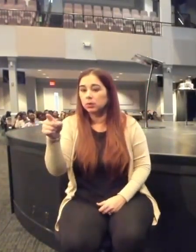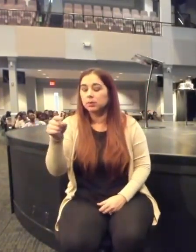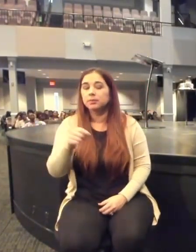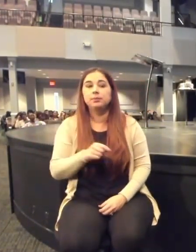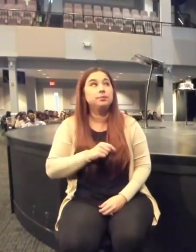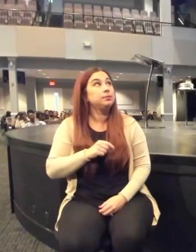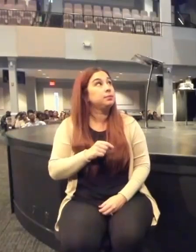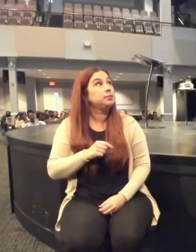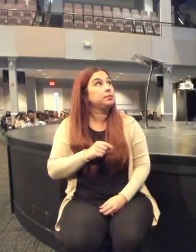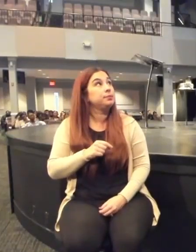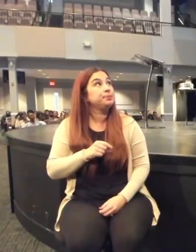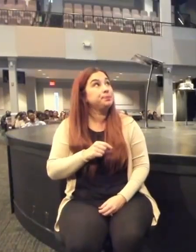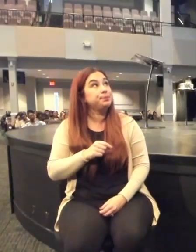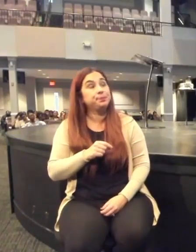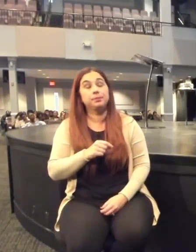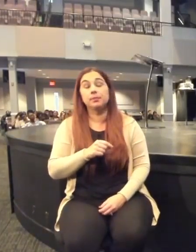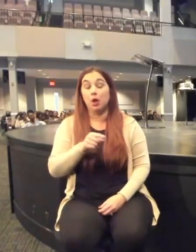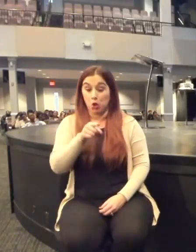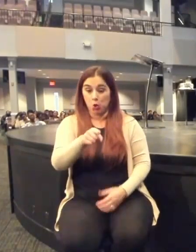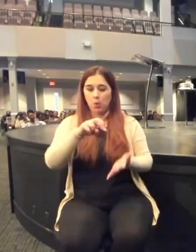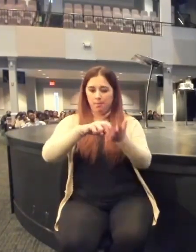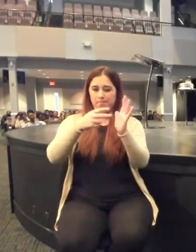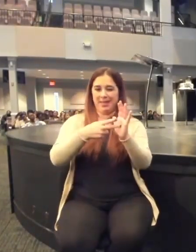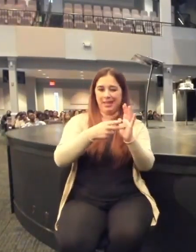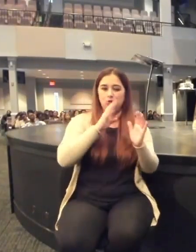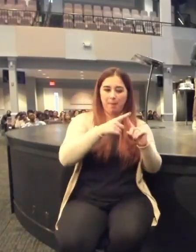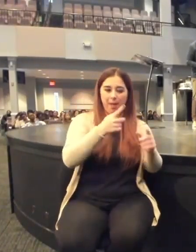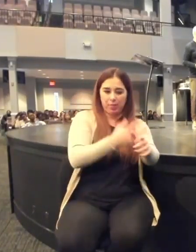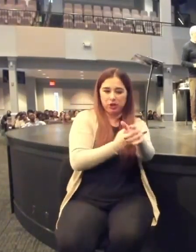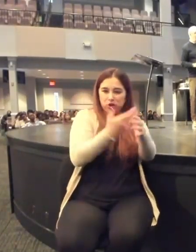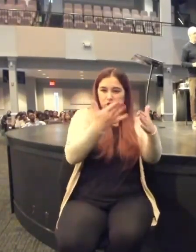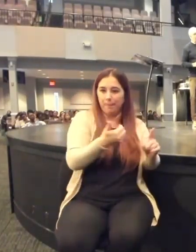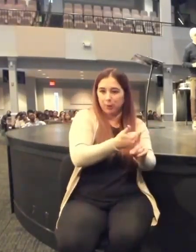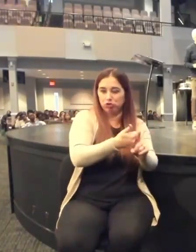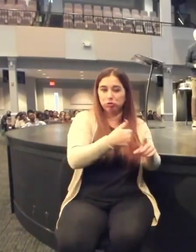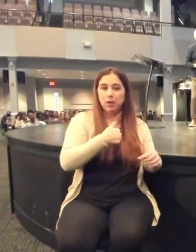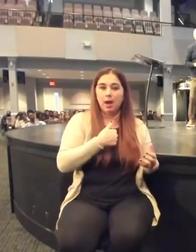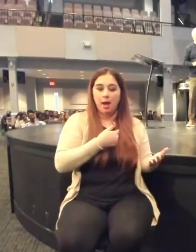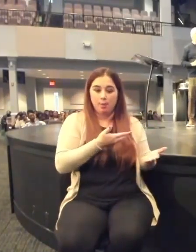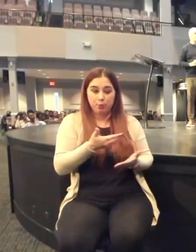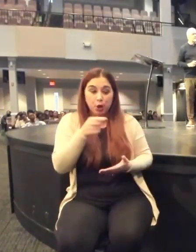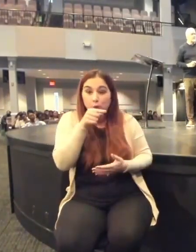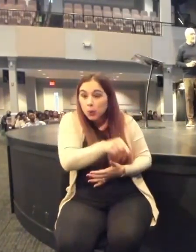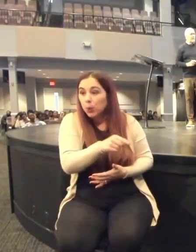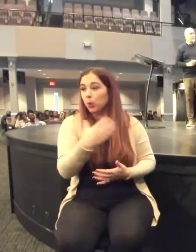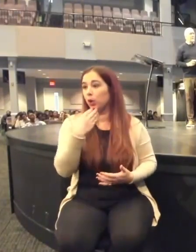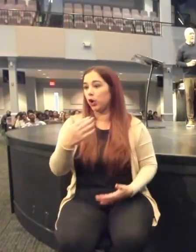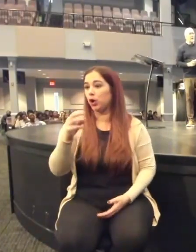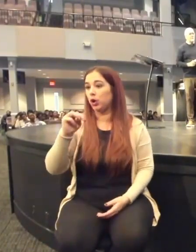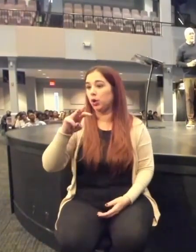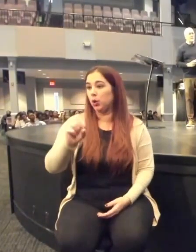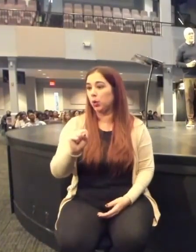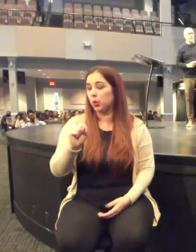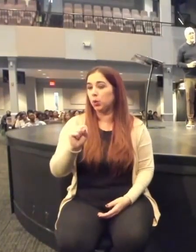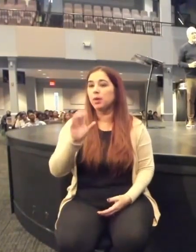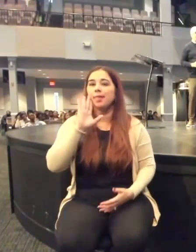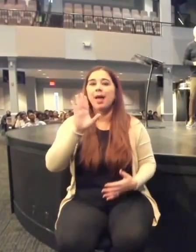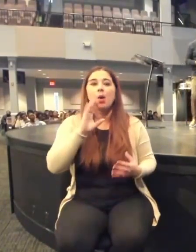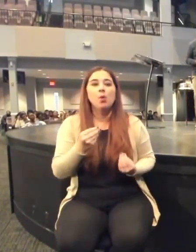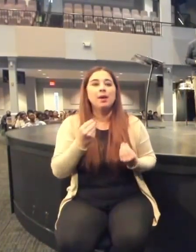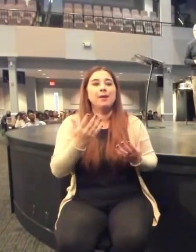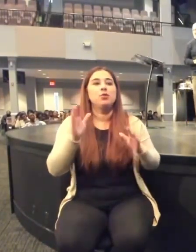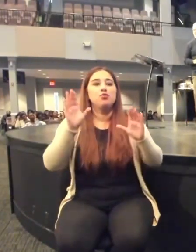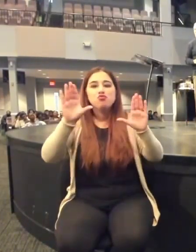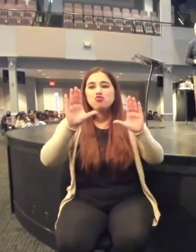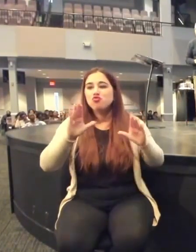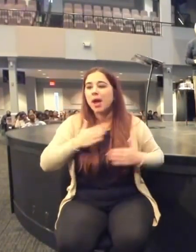You, referring to the shepherds. I bring you good news that will cause great joy,